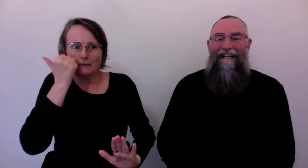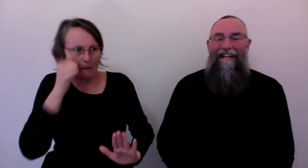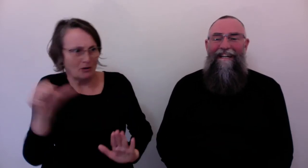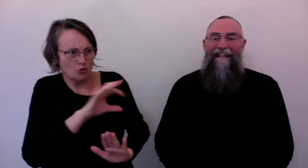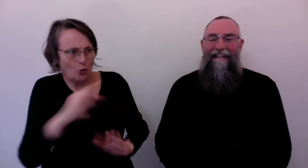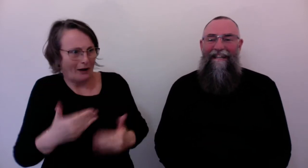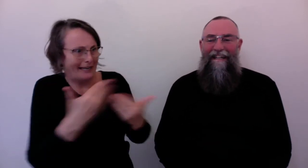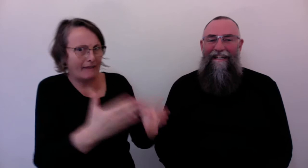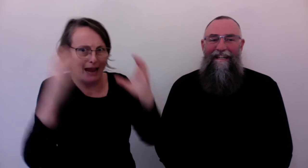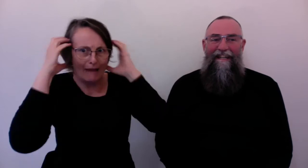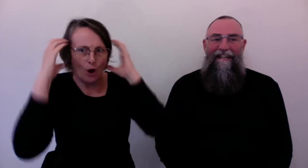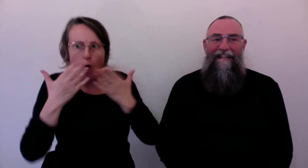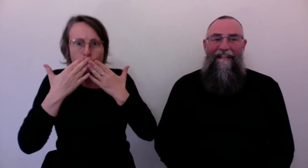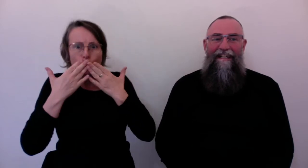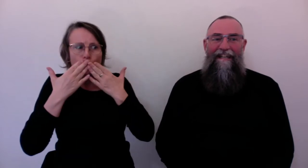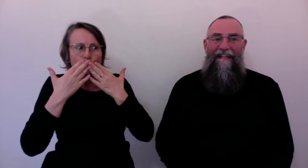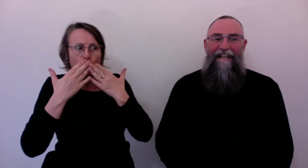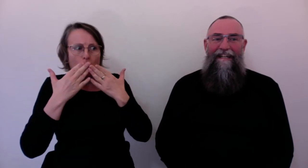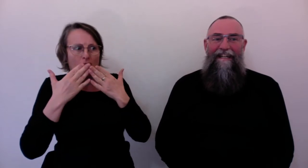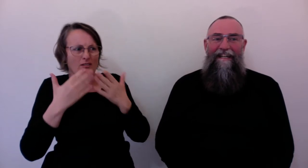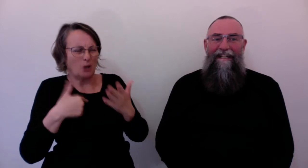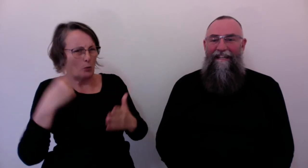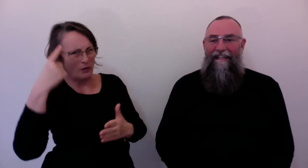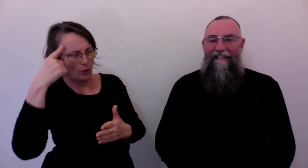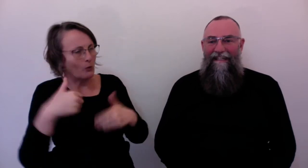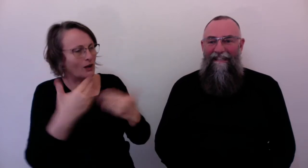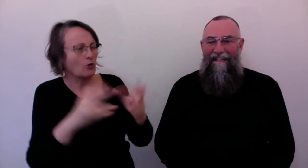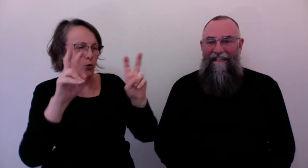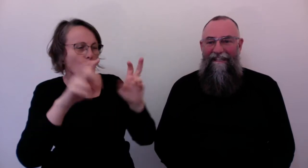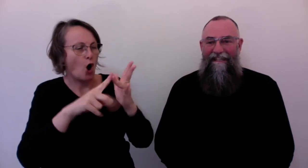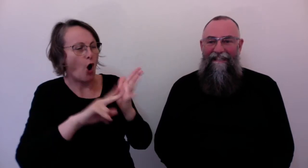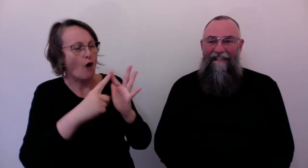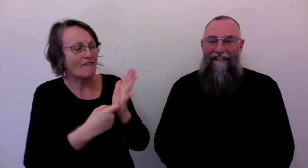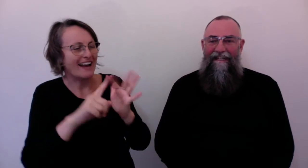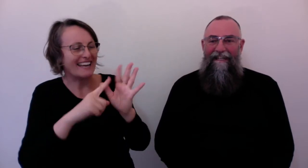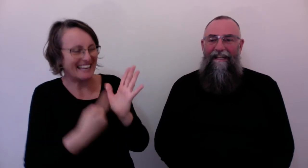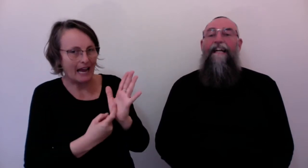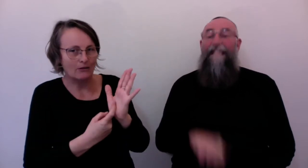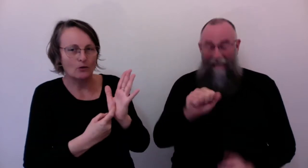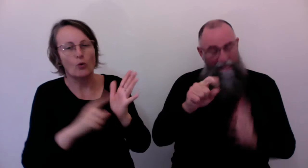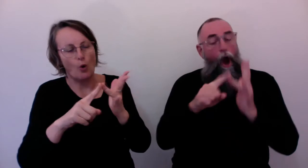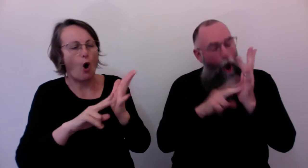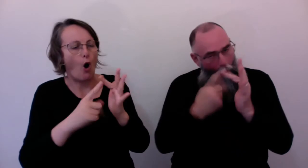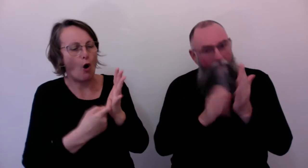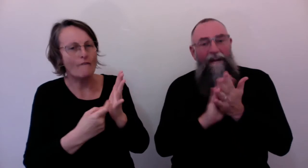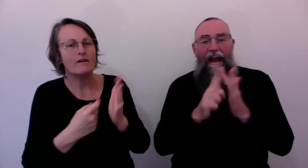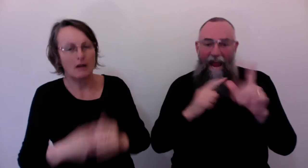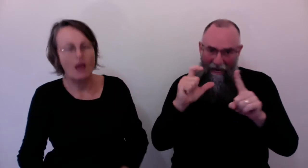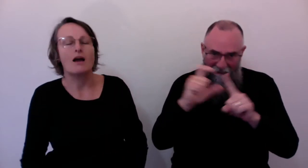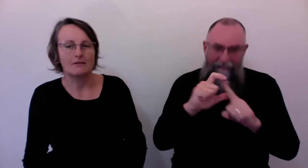went. What? Like, Because I he's don't about to know. hand you what we call over-ear headphones, so not the ones that- Overhead. Yeah. Overhead. Overhead. Yeah. Yeah. So they're the People ones. don't know overheads